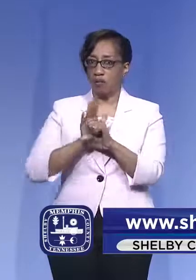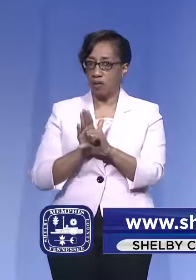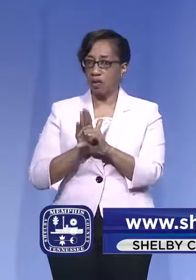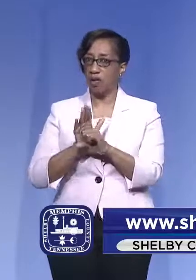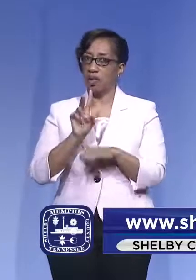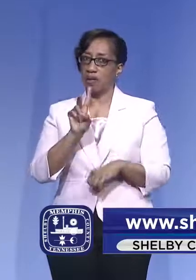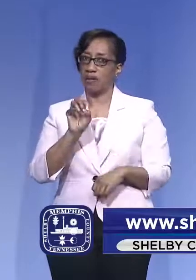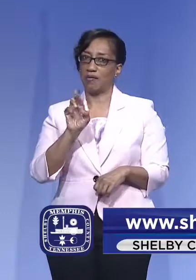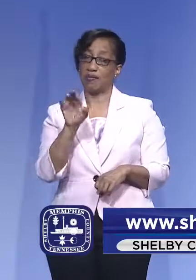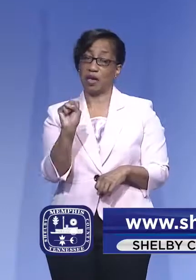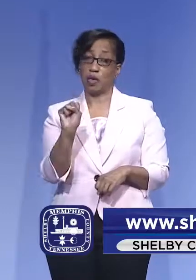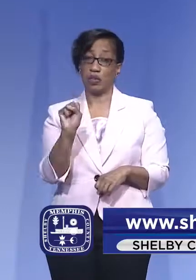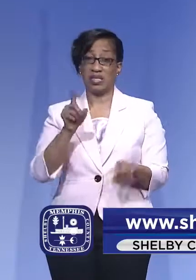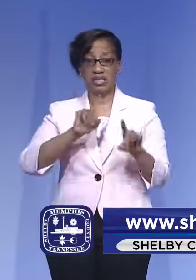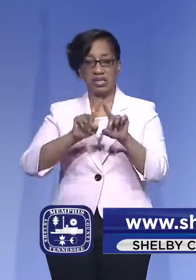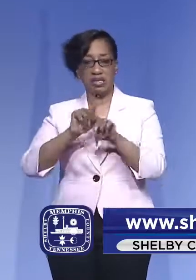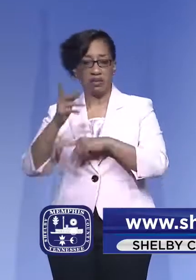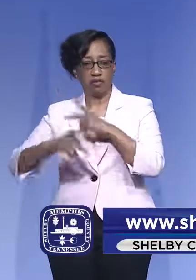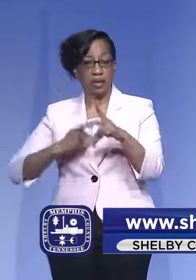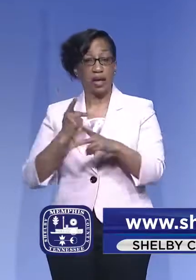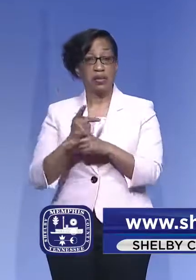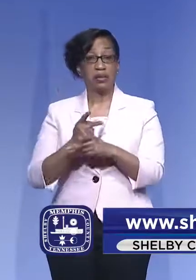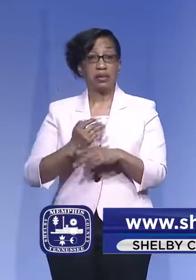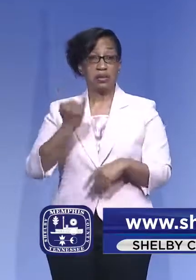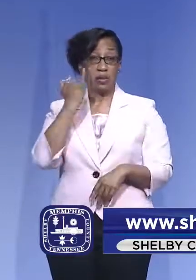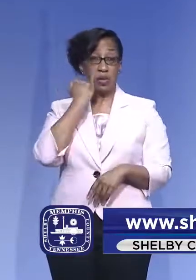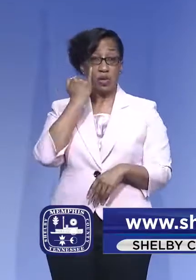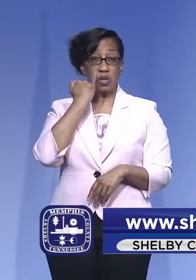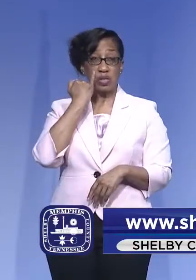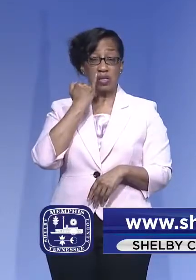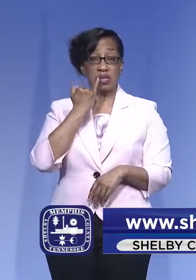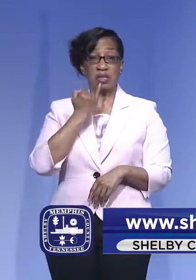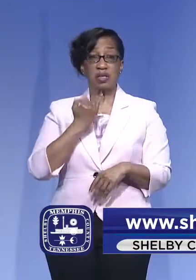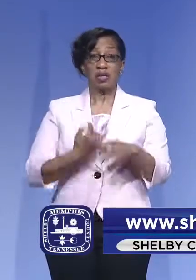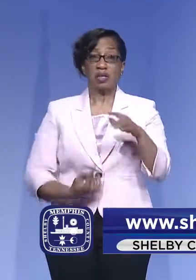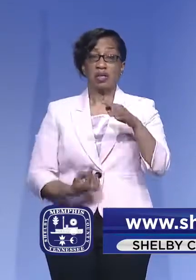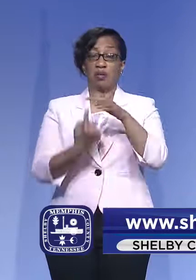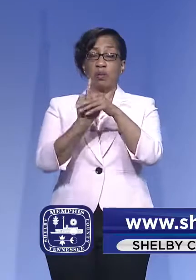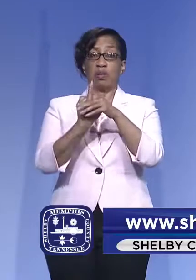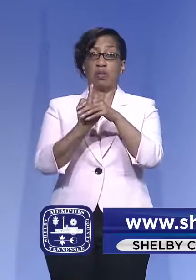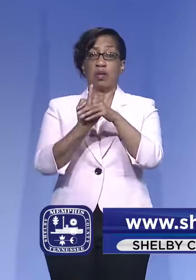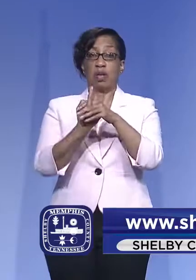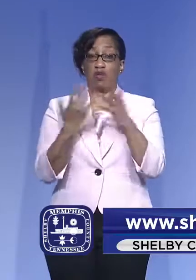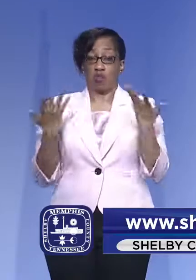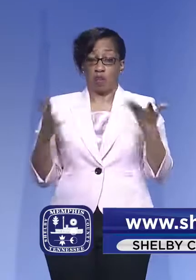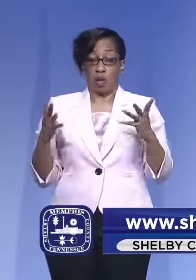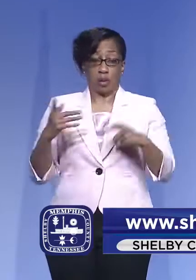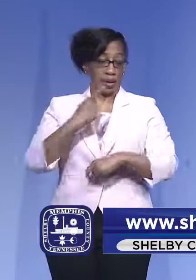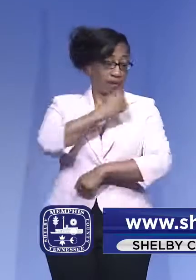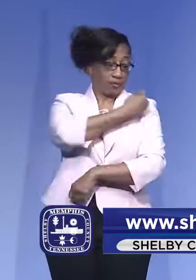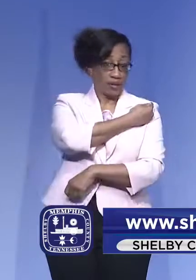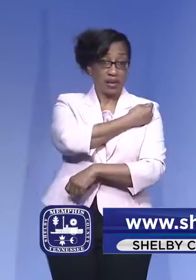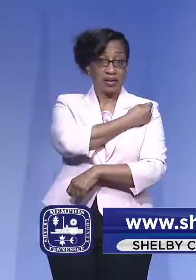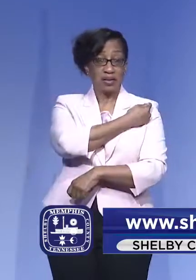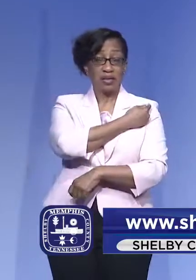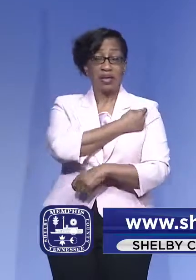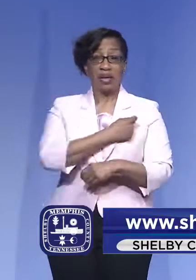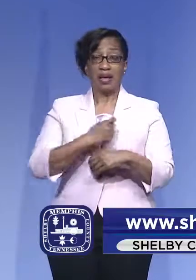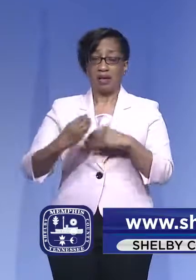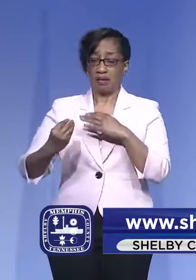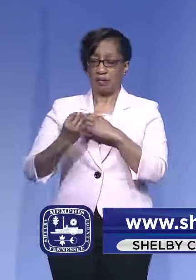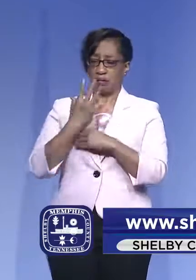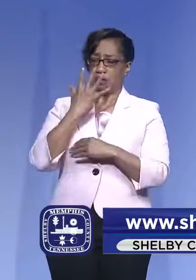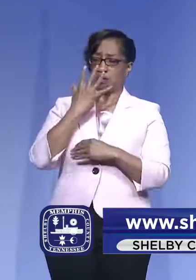saying, if an emerging threat virus happens and you're vaccinated and you get exposed or infected